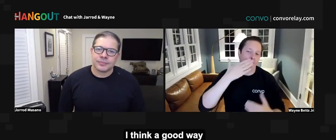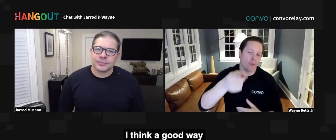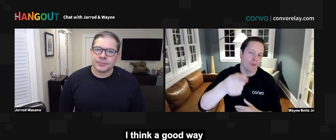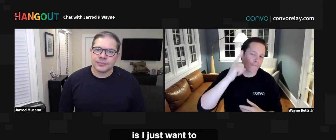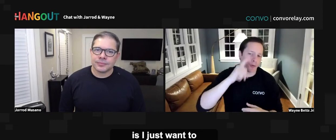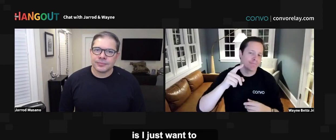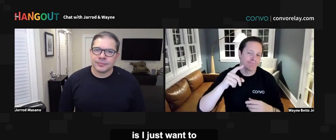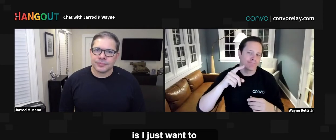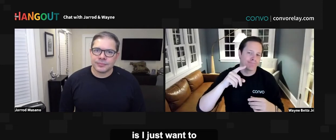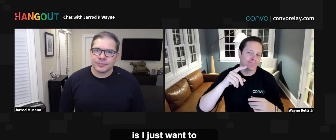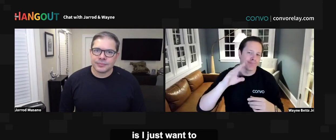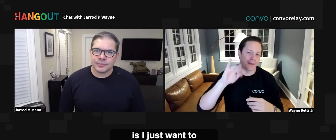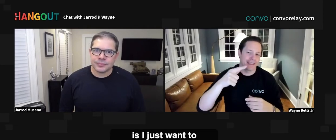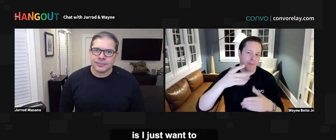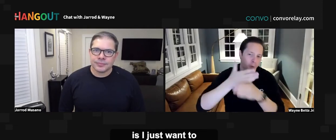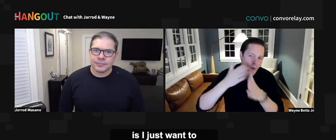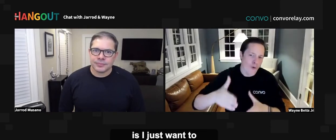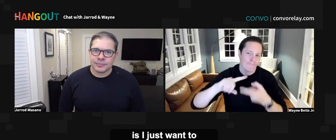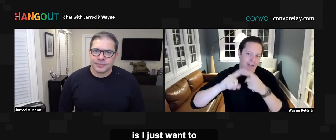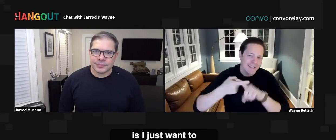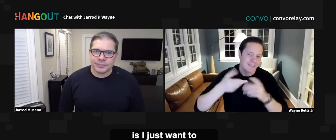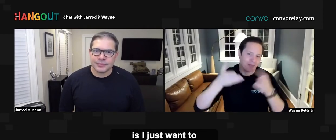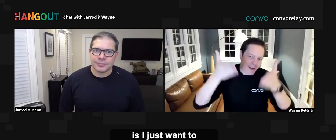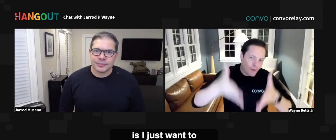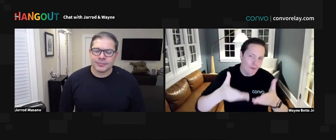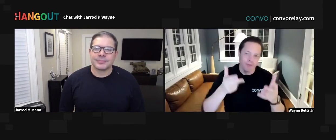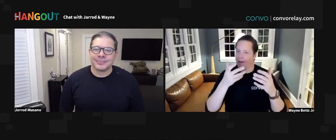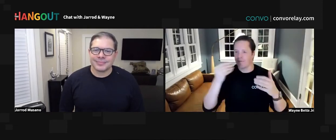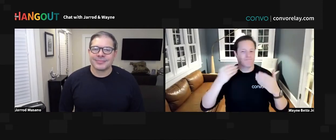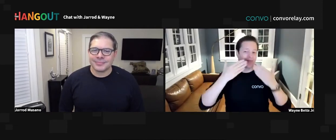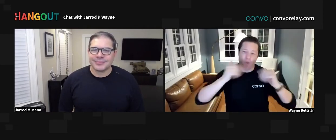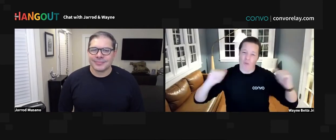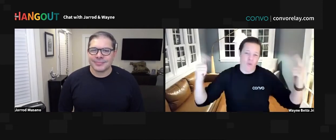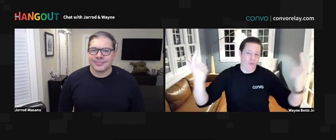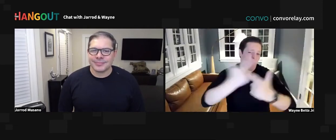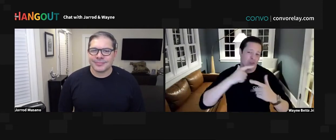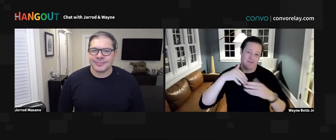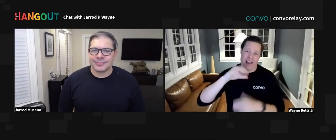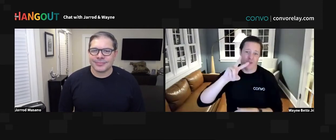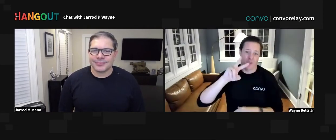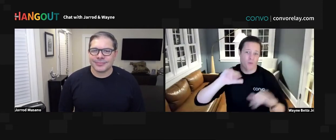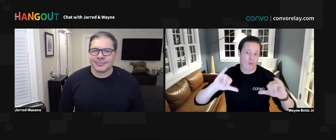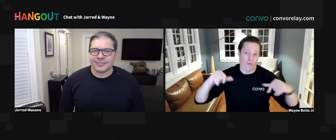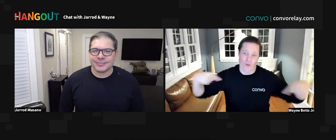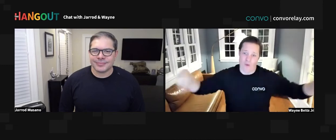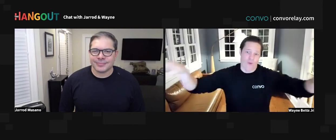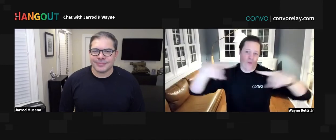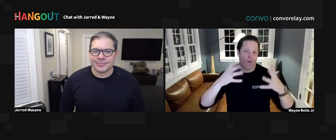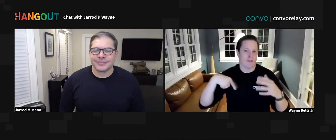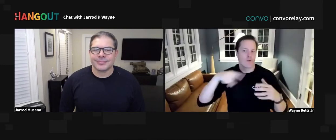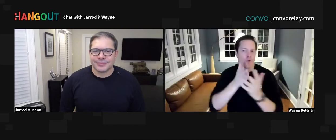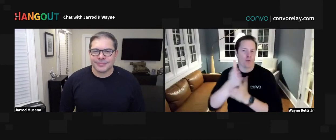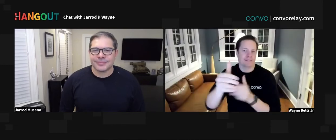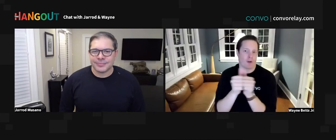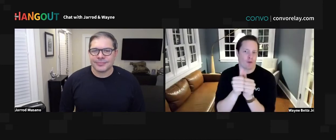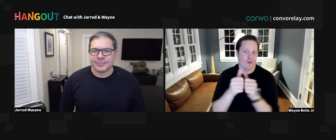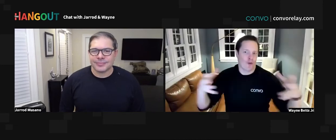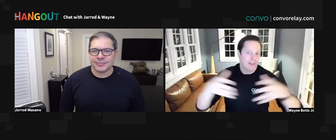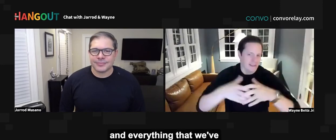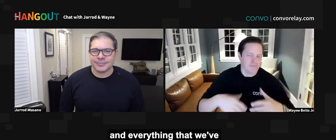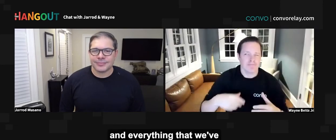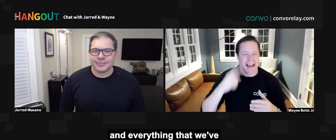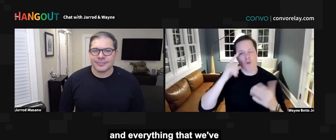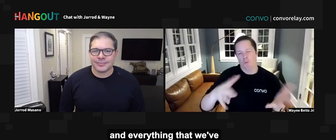way to close this up is I just want to say thank you again, Jarrod, for being a business partner, for being a great friend. And thank you to everyone